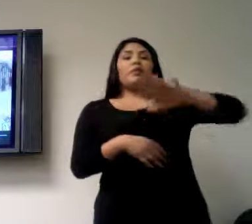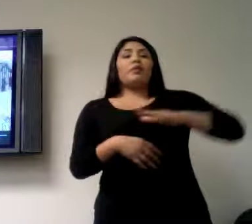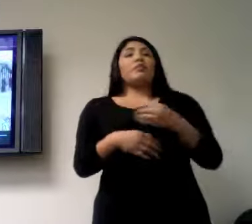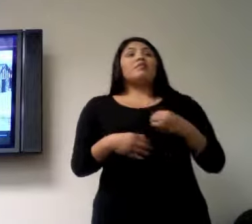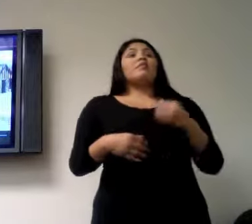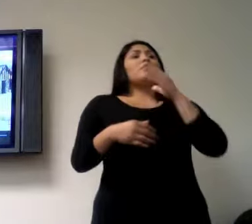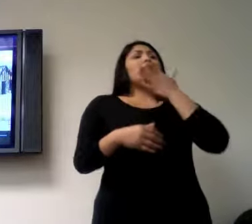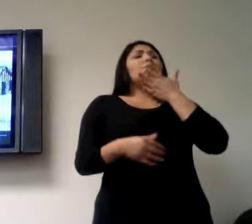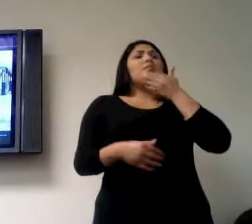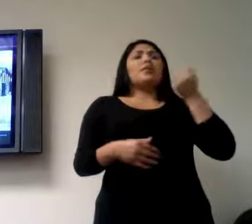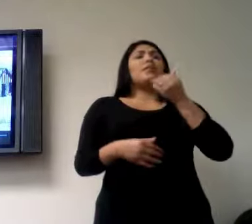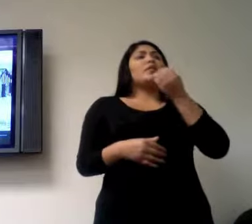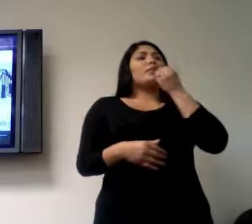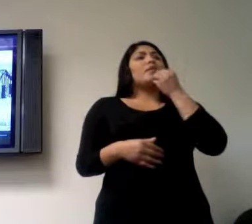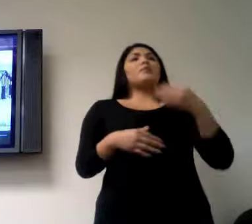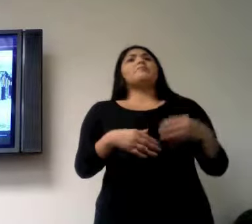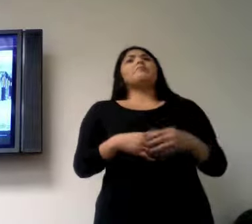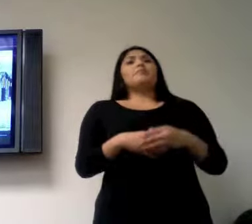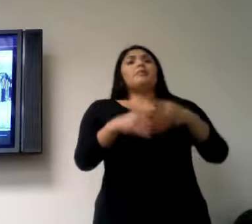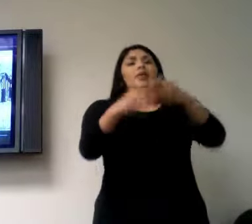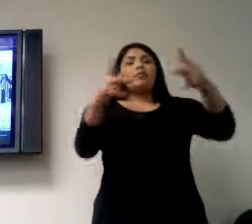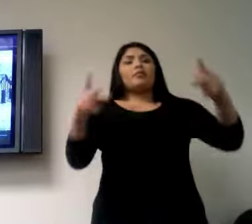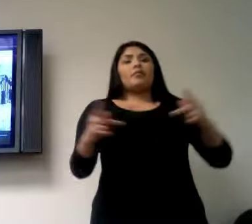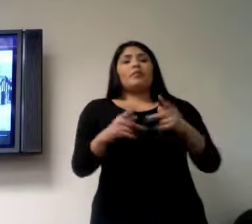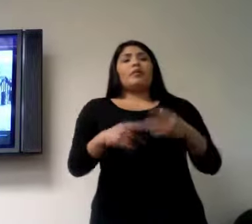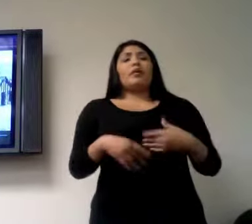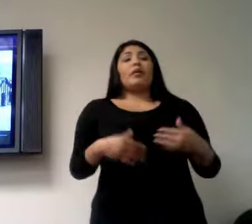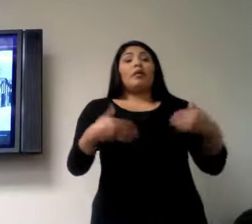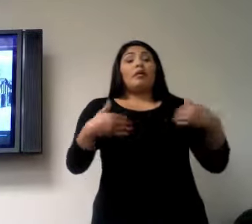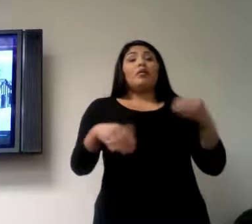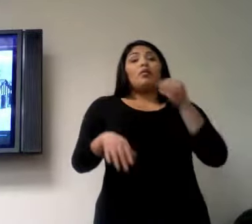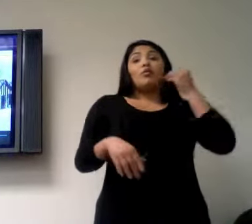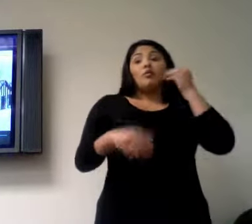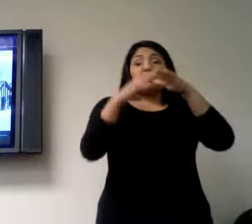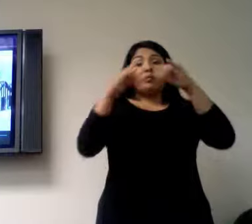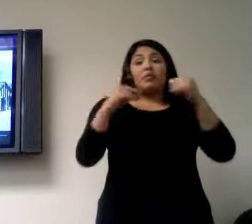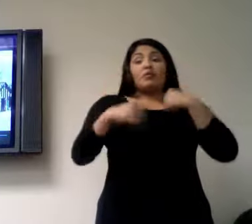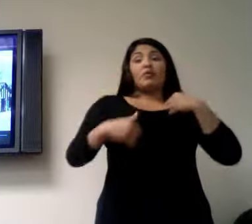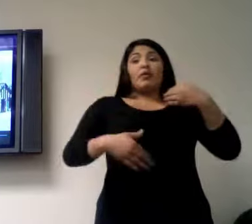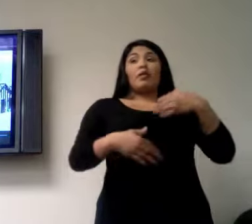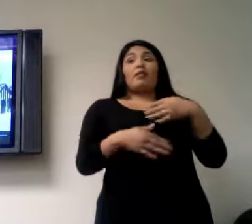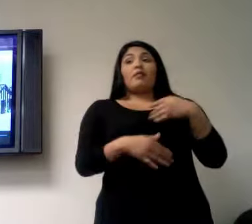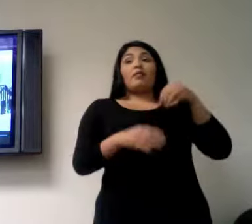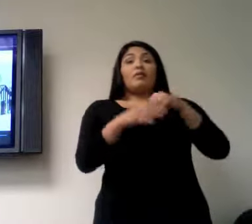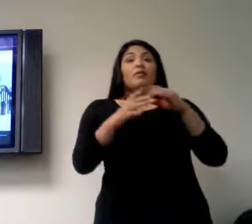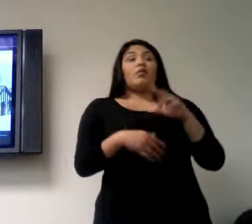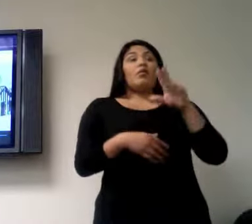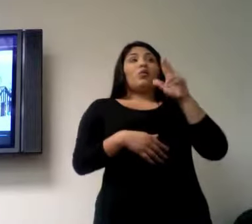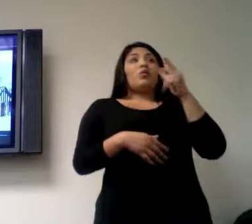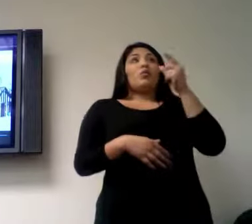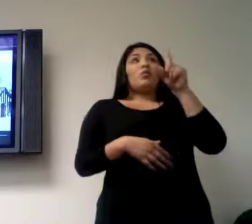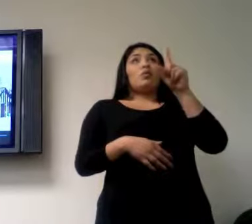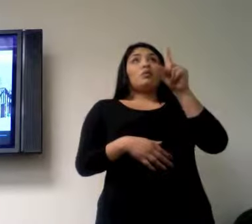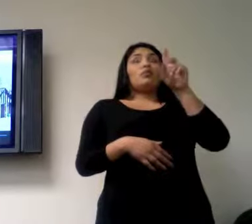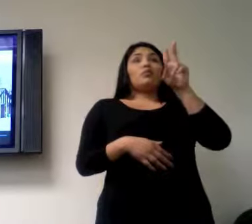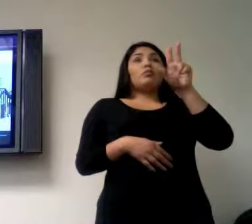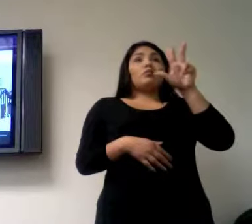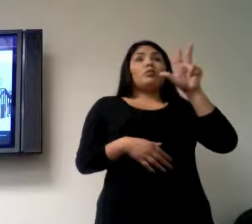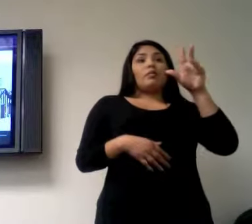place. In the barracks that I am in, we have 120 men, one big room with 3-story bunks, each bunk for 2 men,